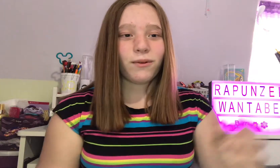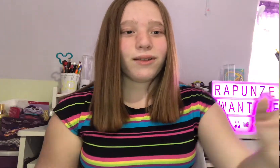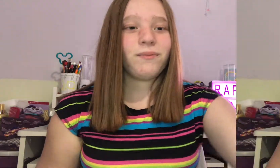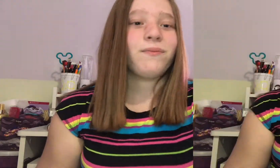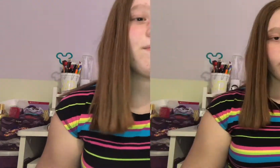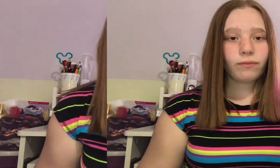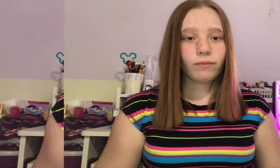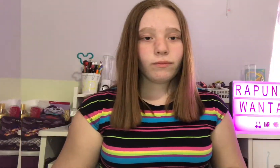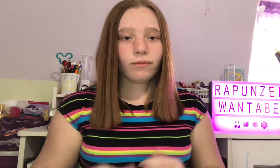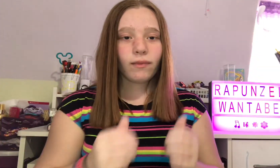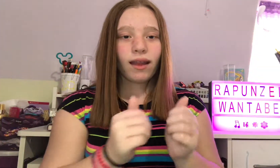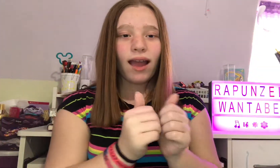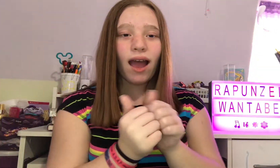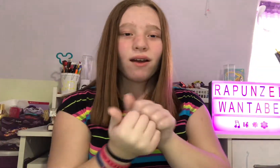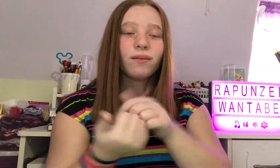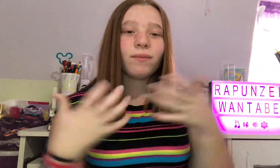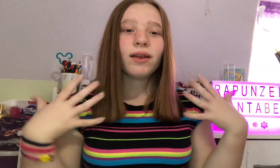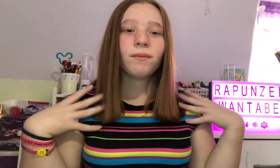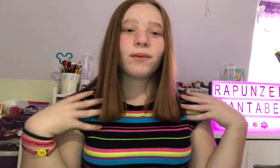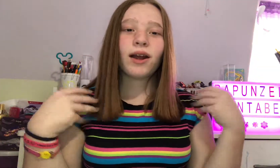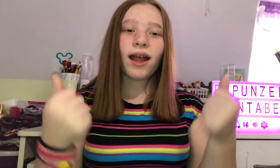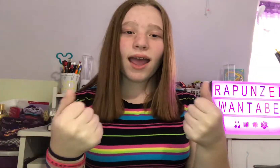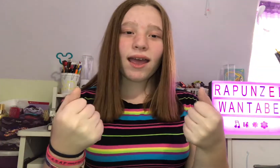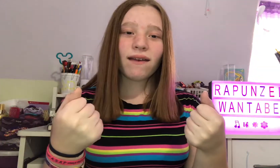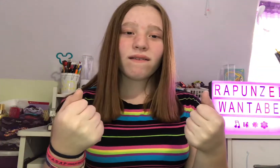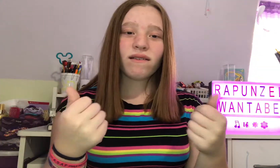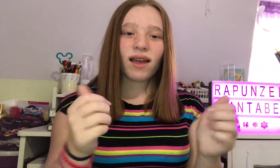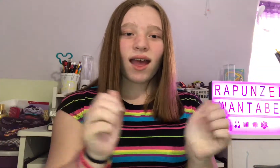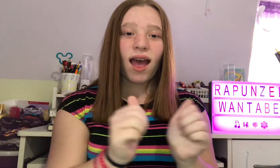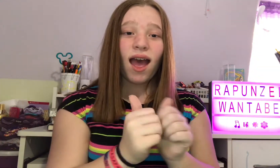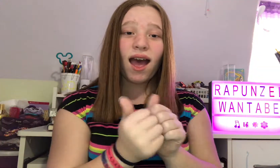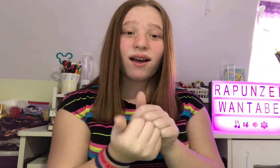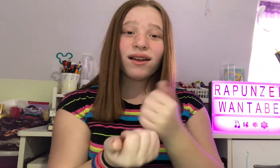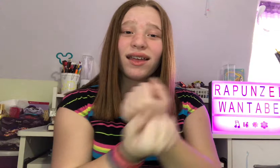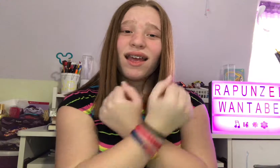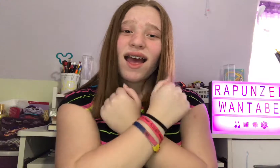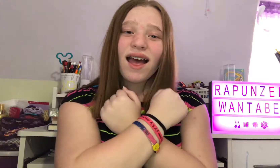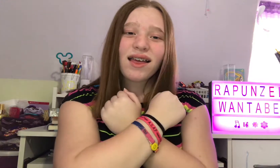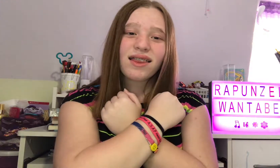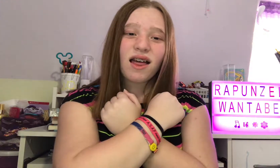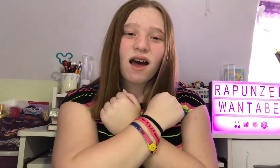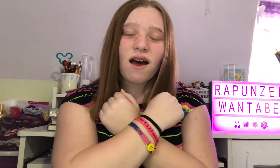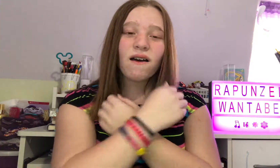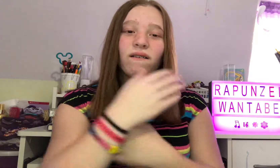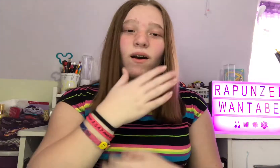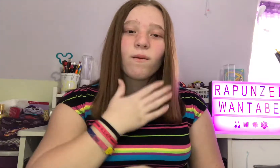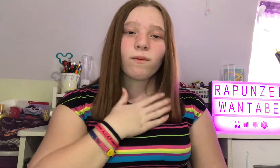one. How to be brave, how can I